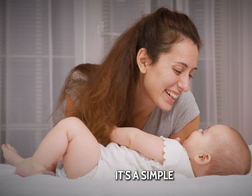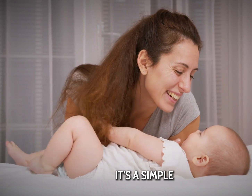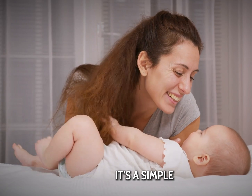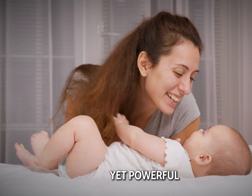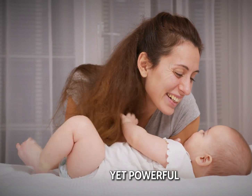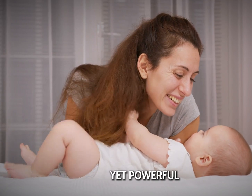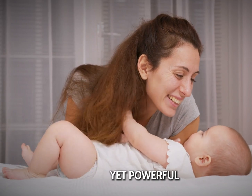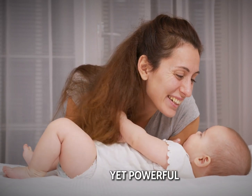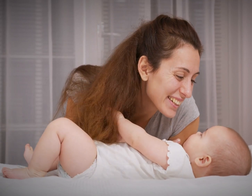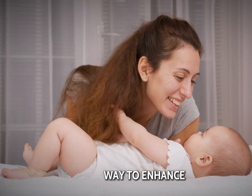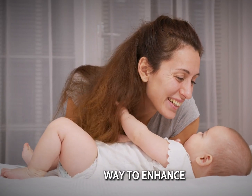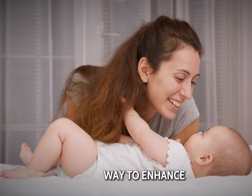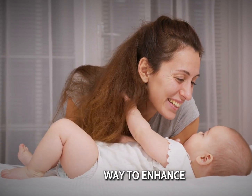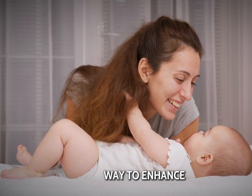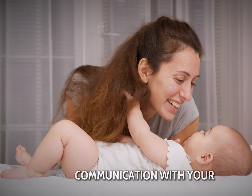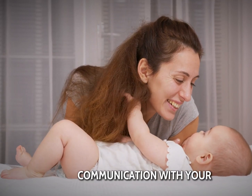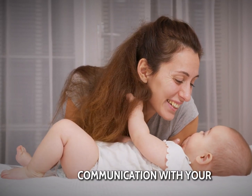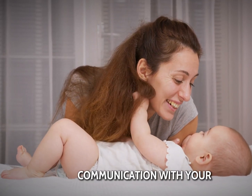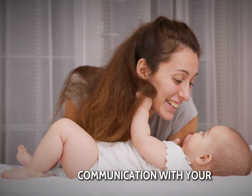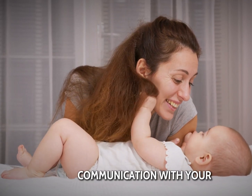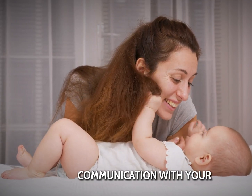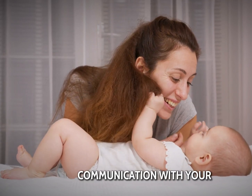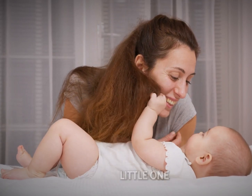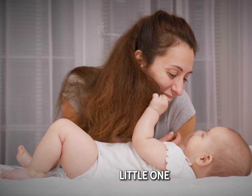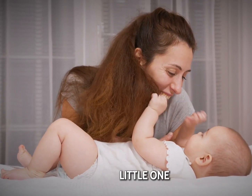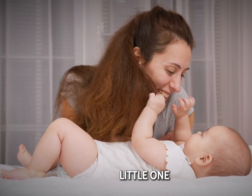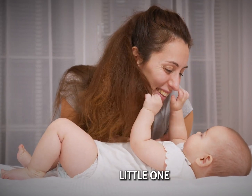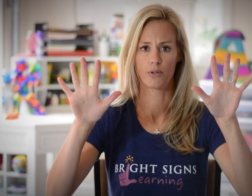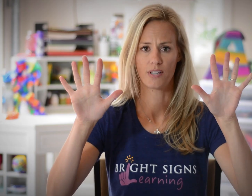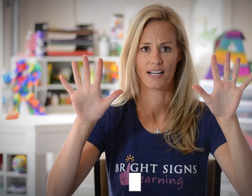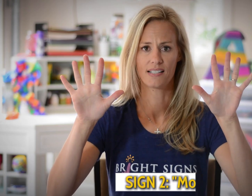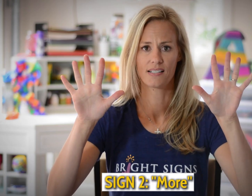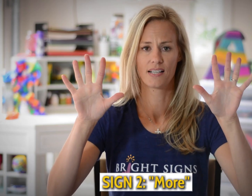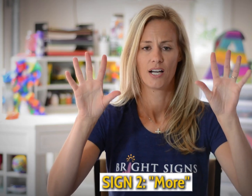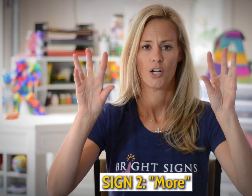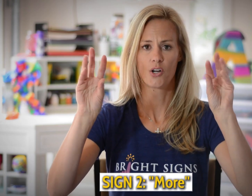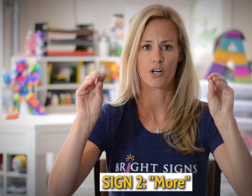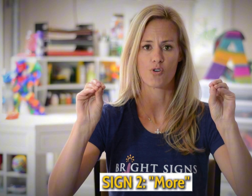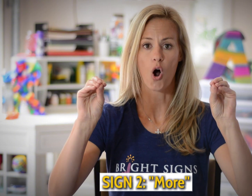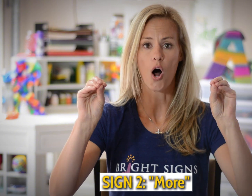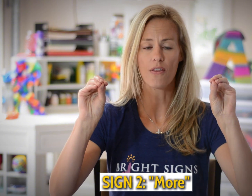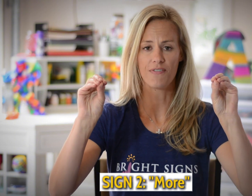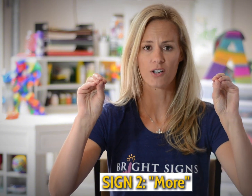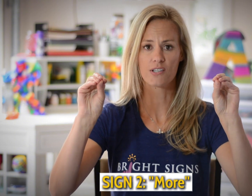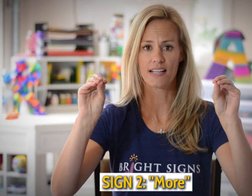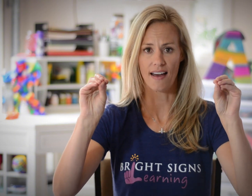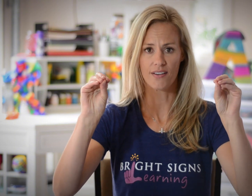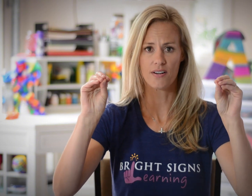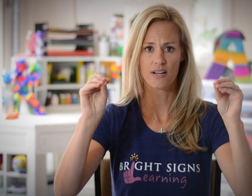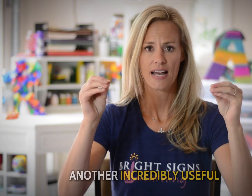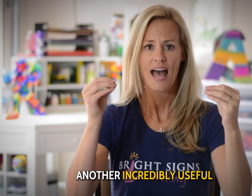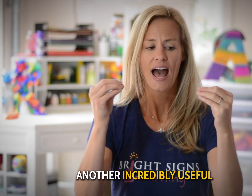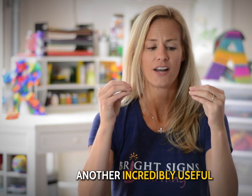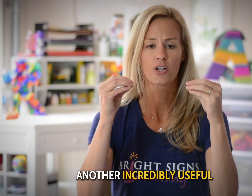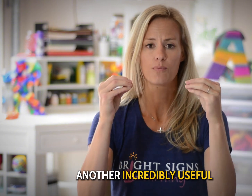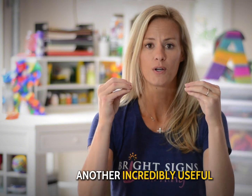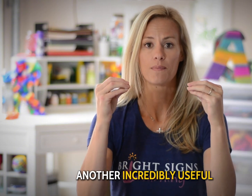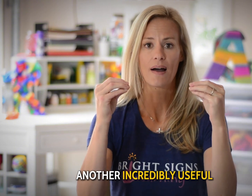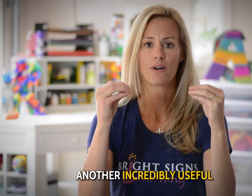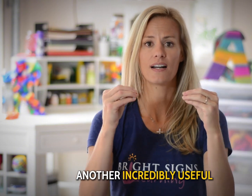yet powerful way to enhance communication with your little one. Sign 2. More. Another incredibly useful sign